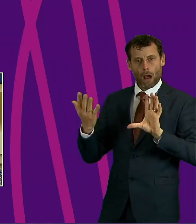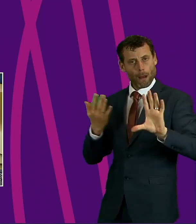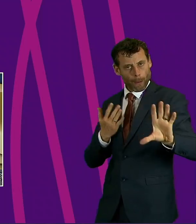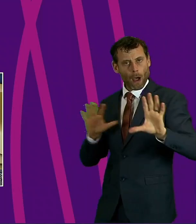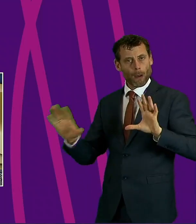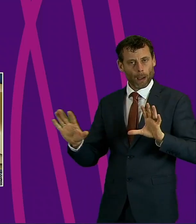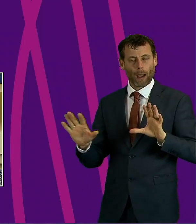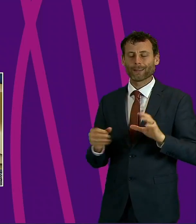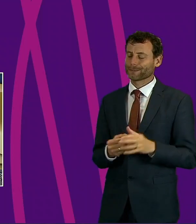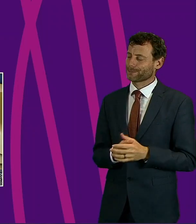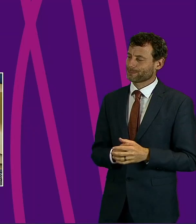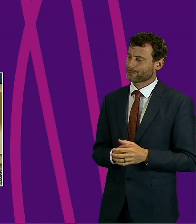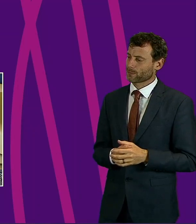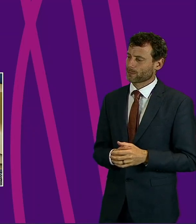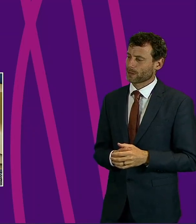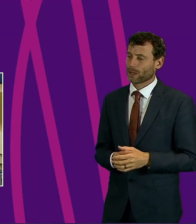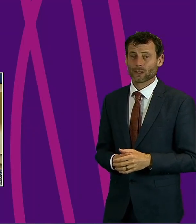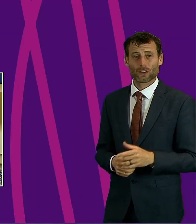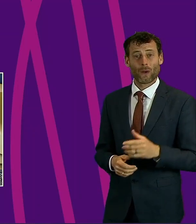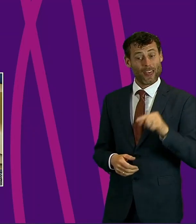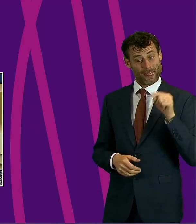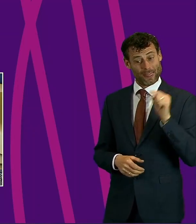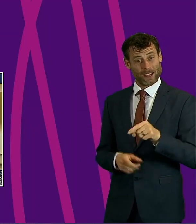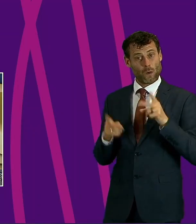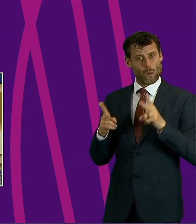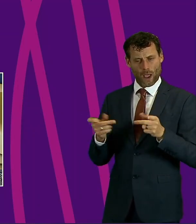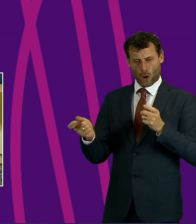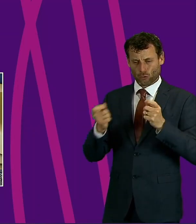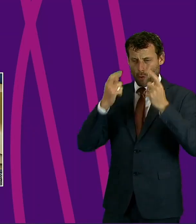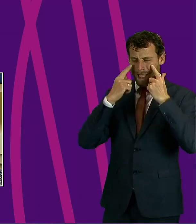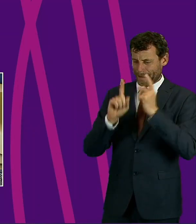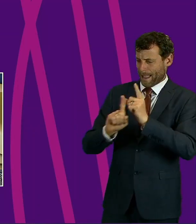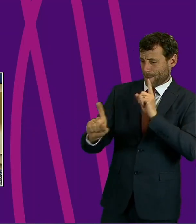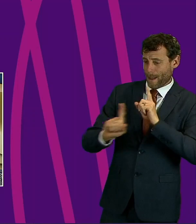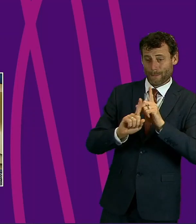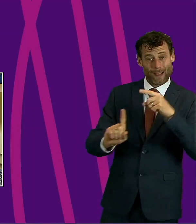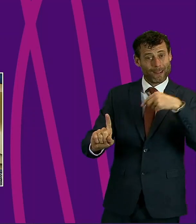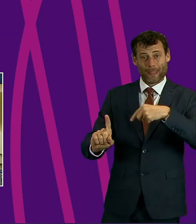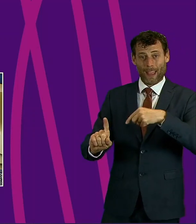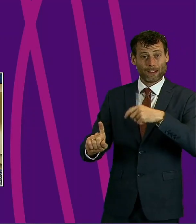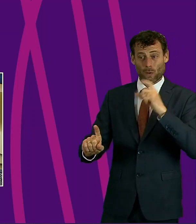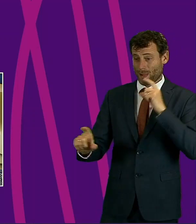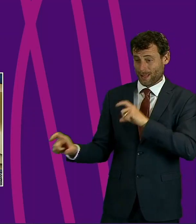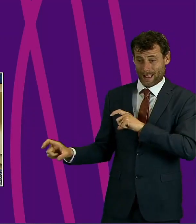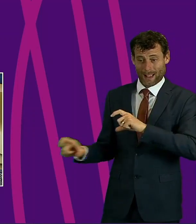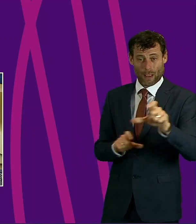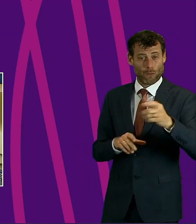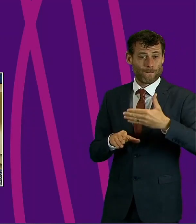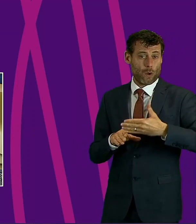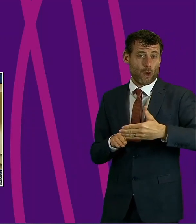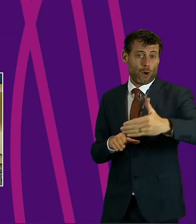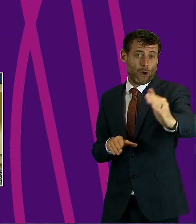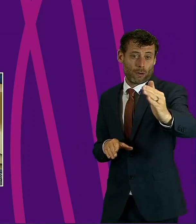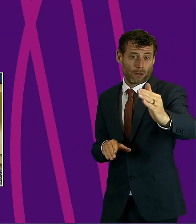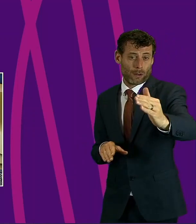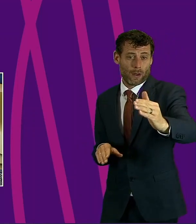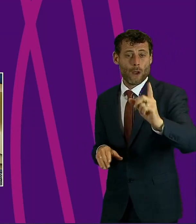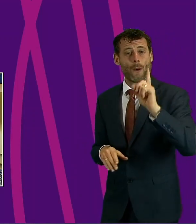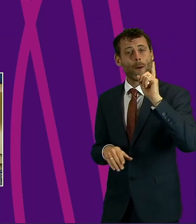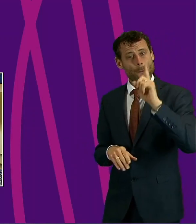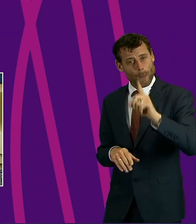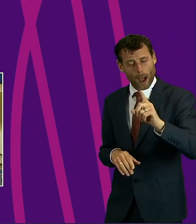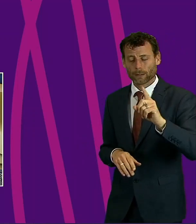restrictions and constraints that are going to be with us for some time to come, but within those we will try to get people back to normal